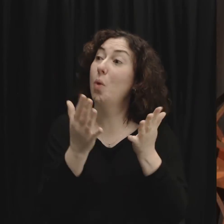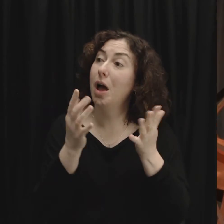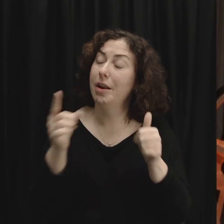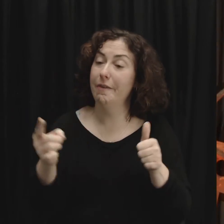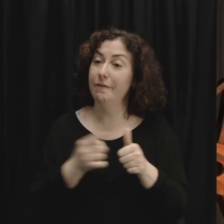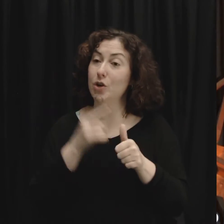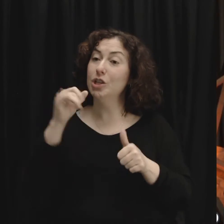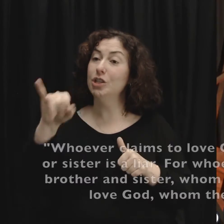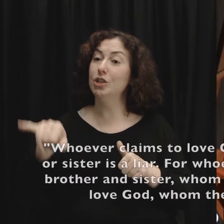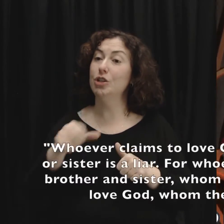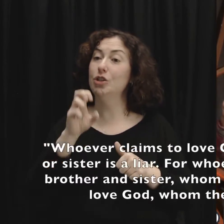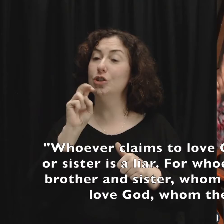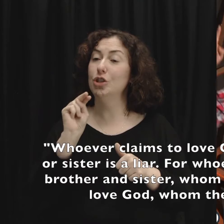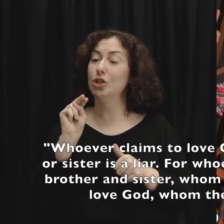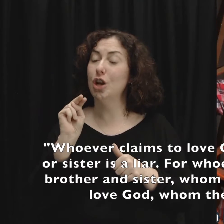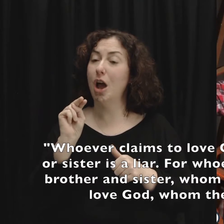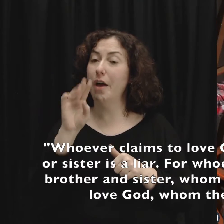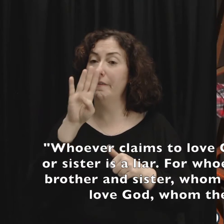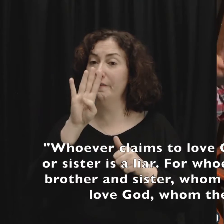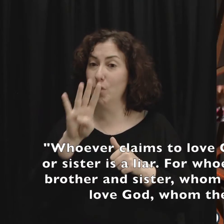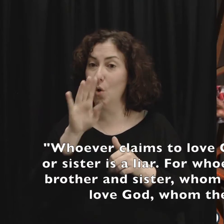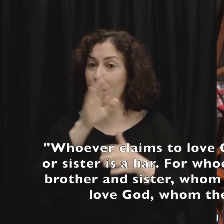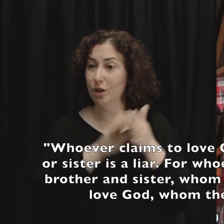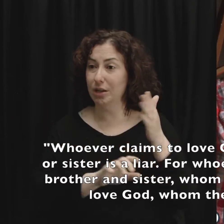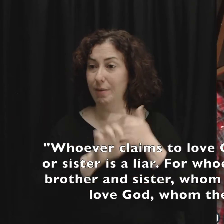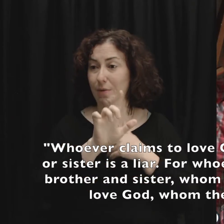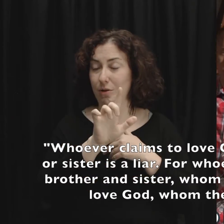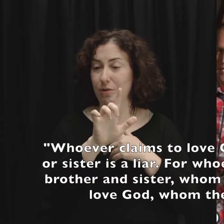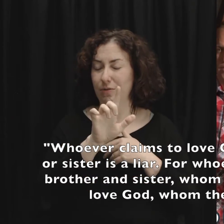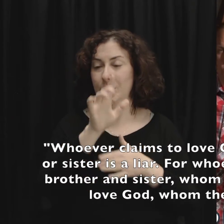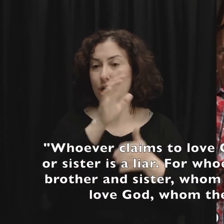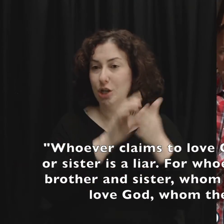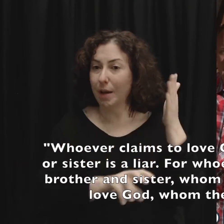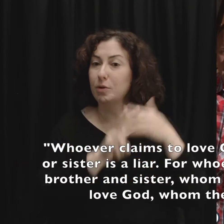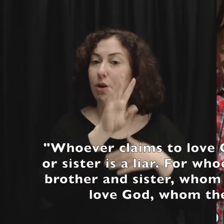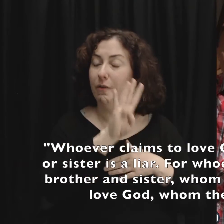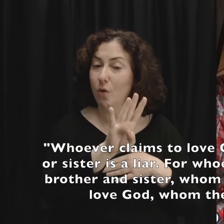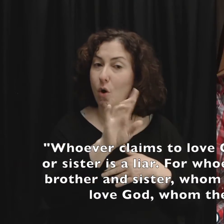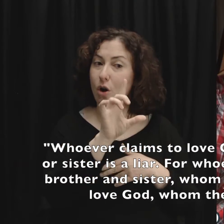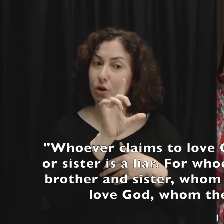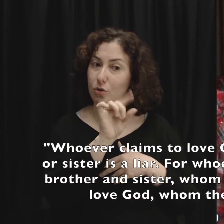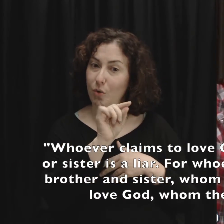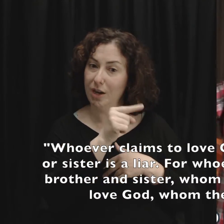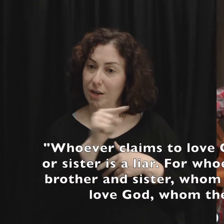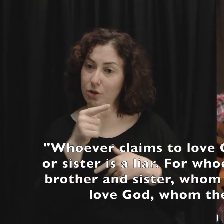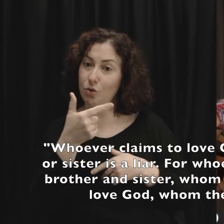whoever claims to love God yet hates a brother or sister is a liar